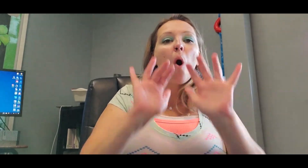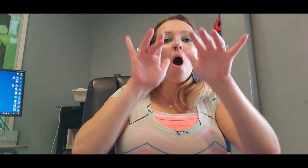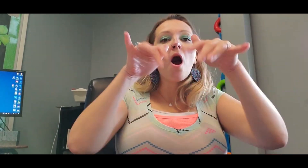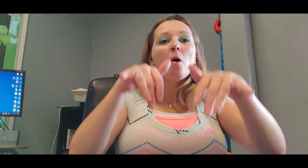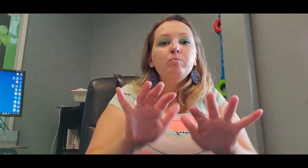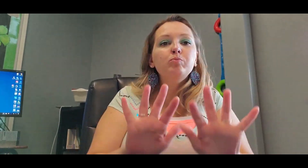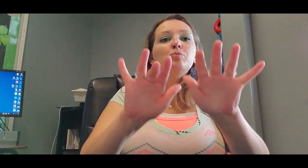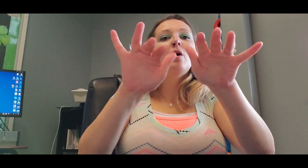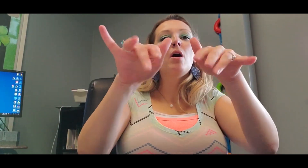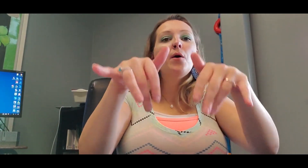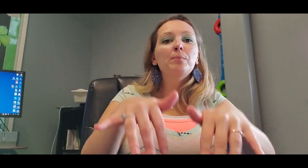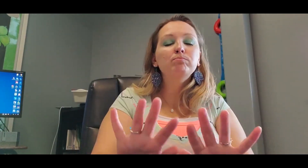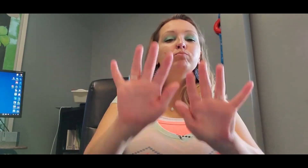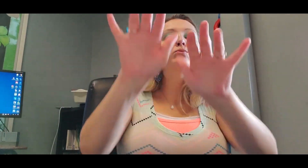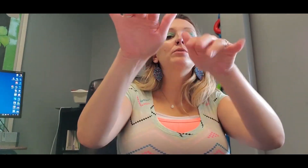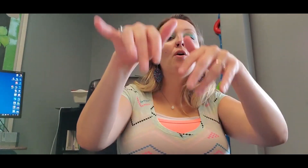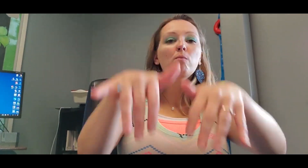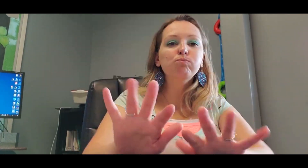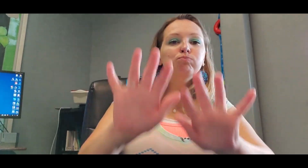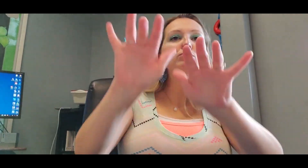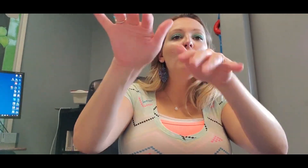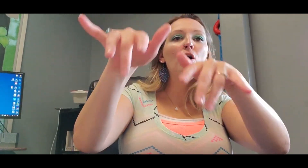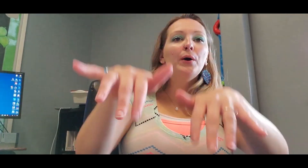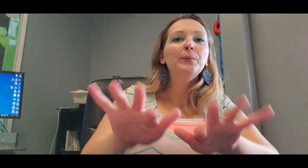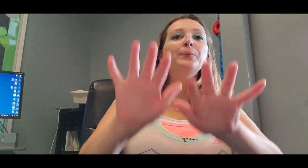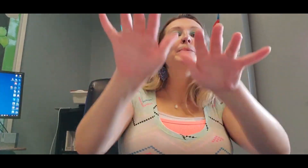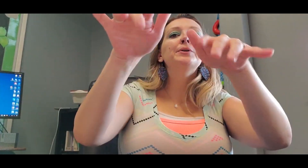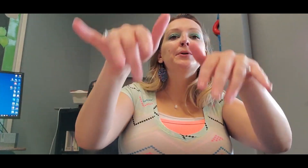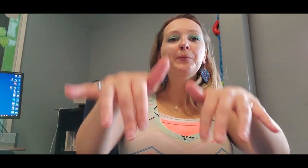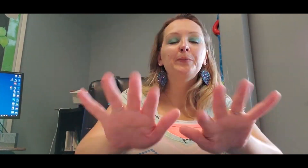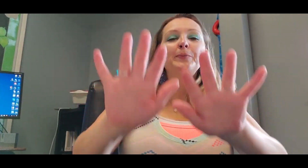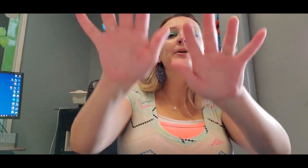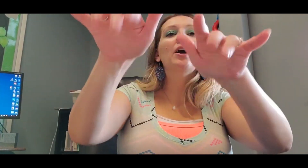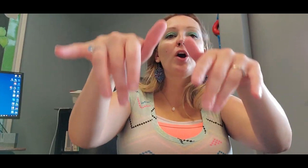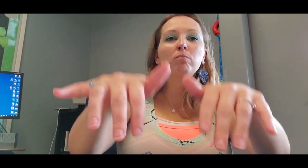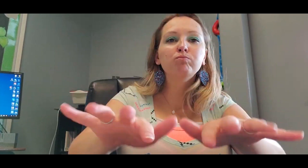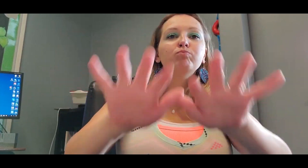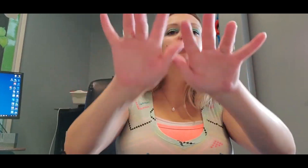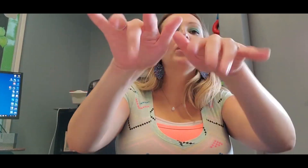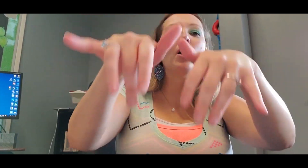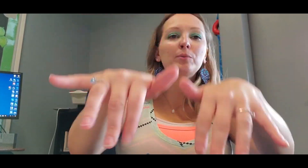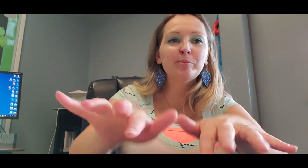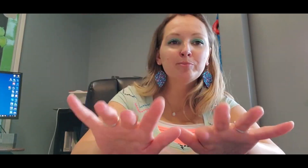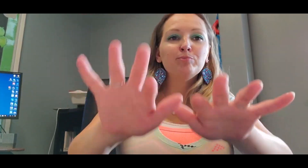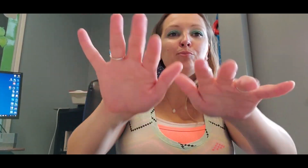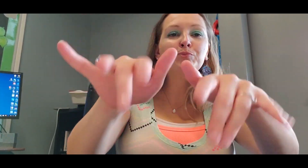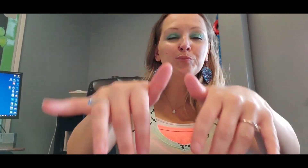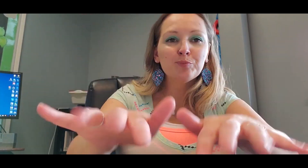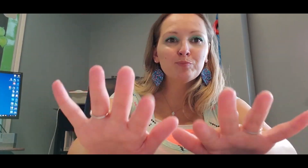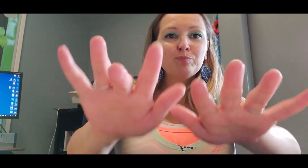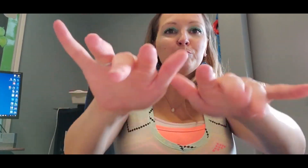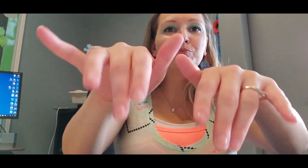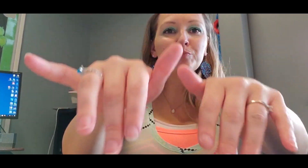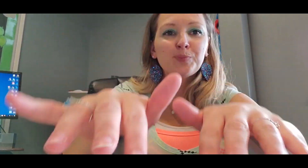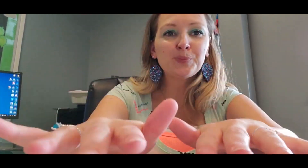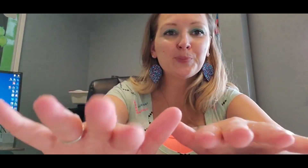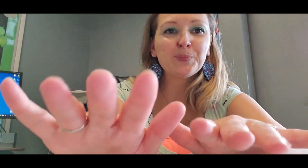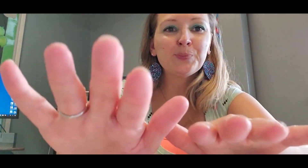When you go to the beach, you'll see the waves rolling into the shore. They roll gently in,